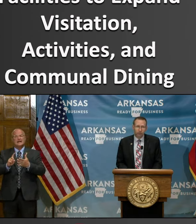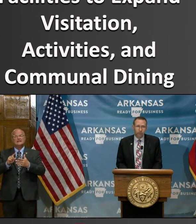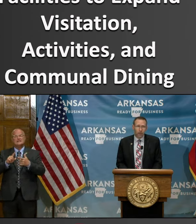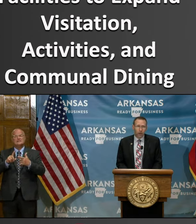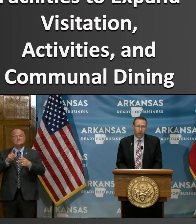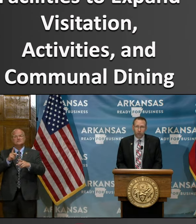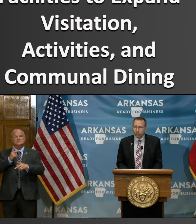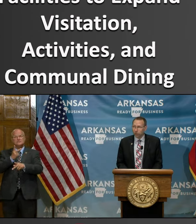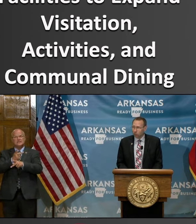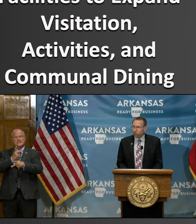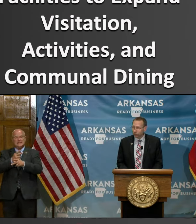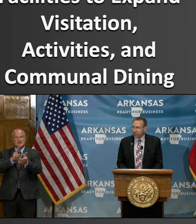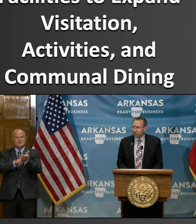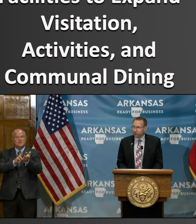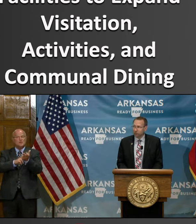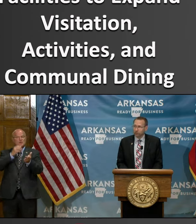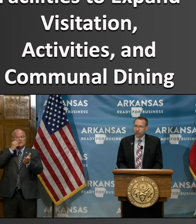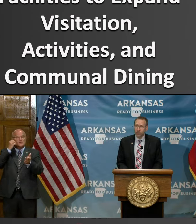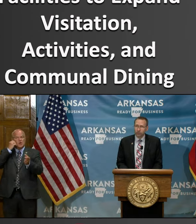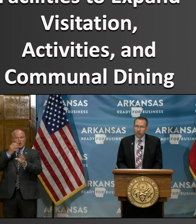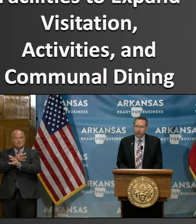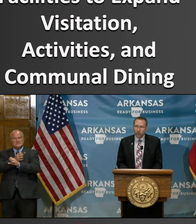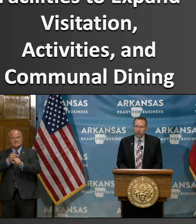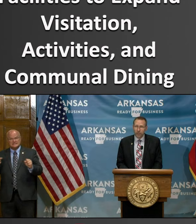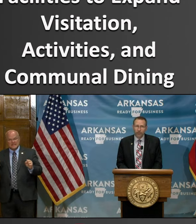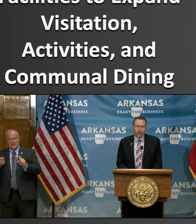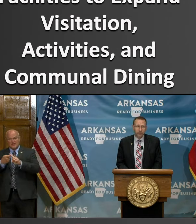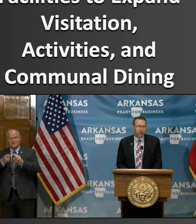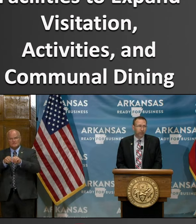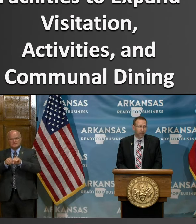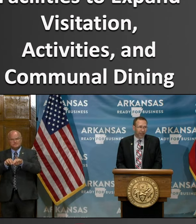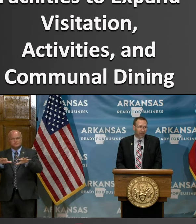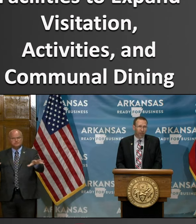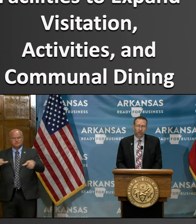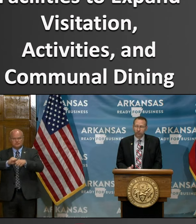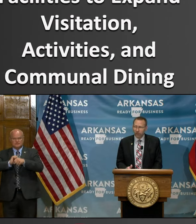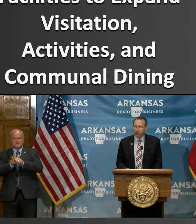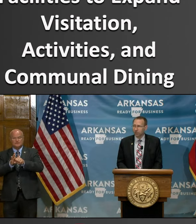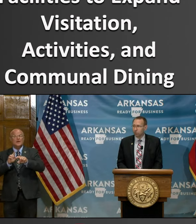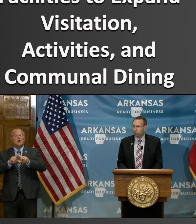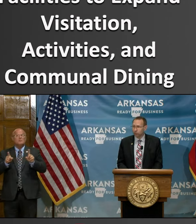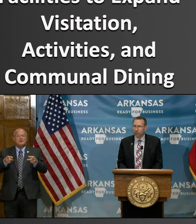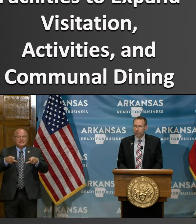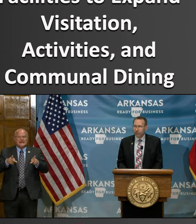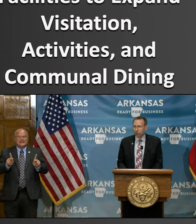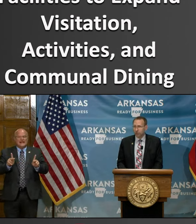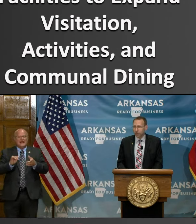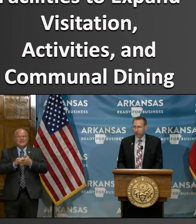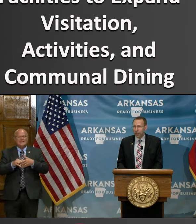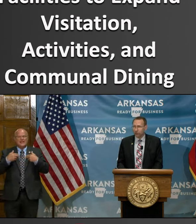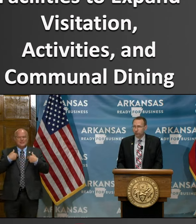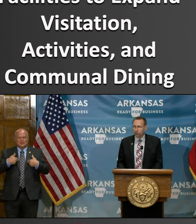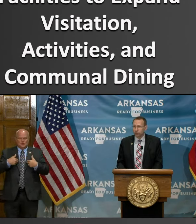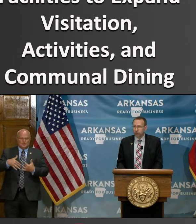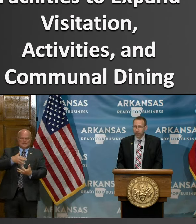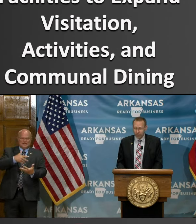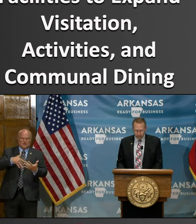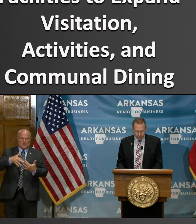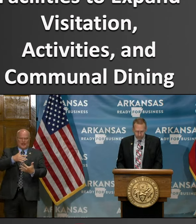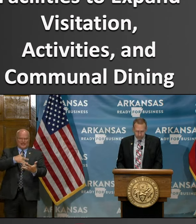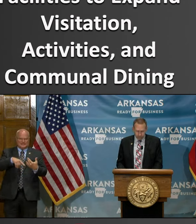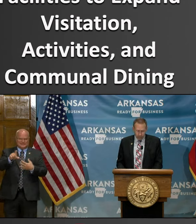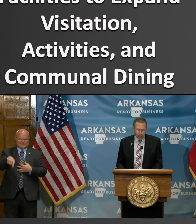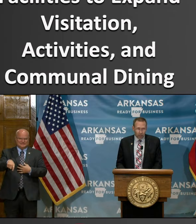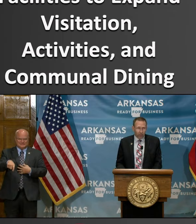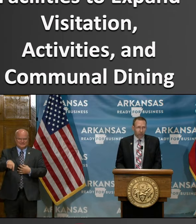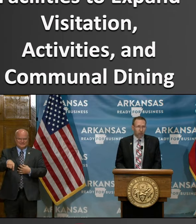keep our nursing homes safe from the spread of COVID-19, but allow that very, very important human interaction.